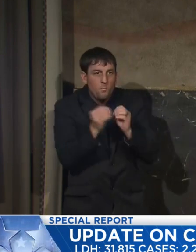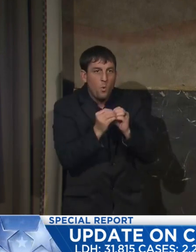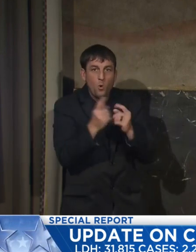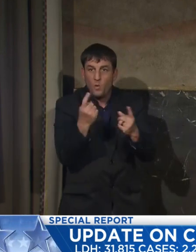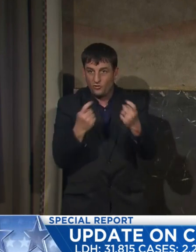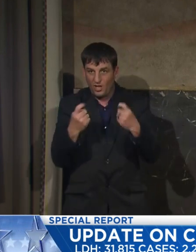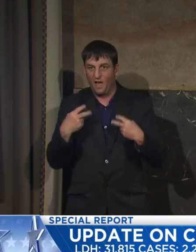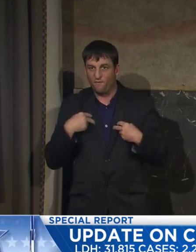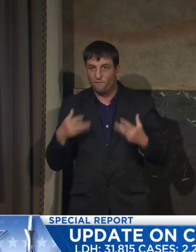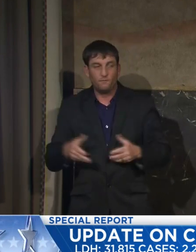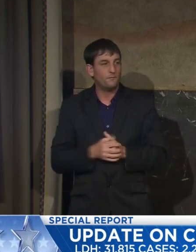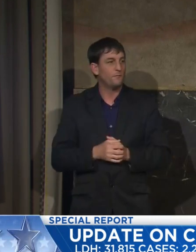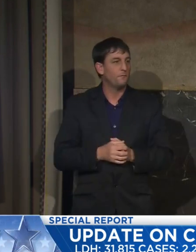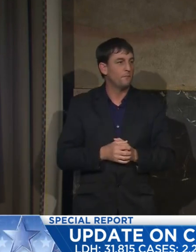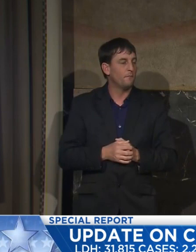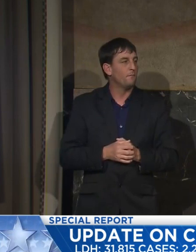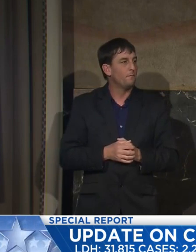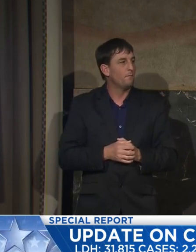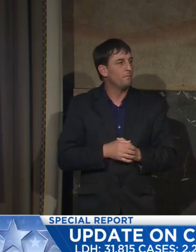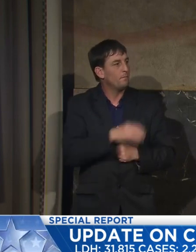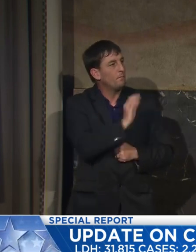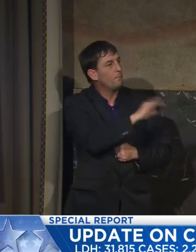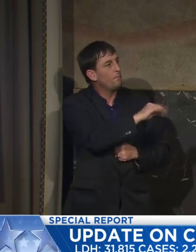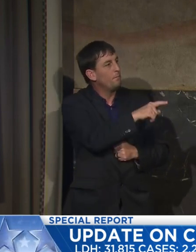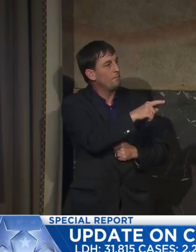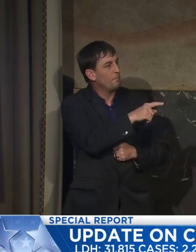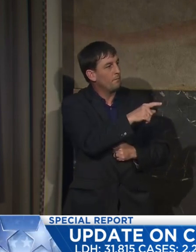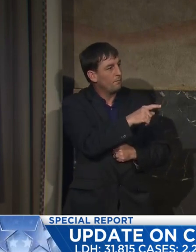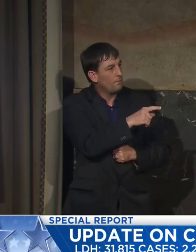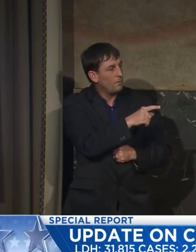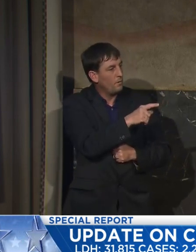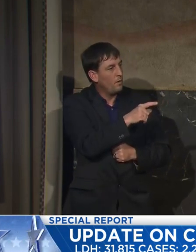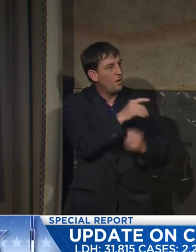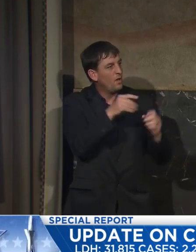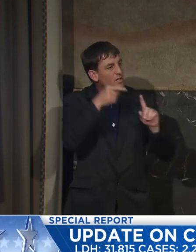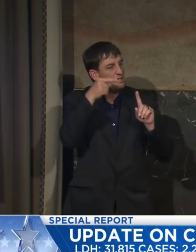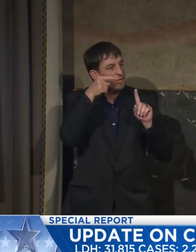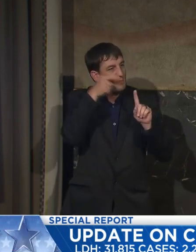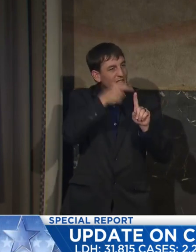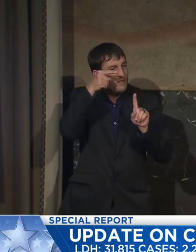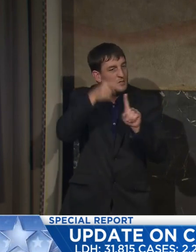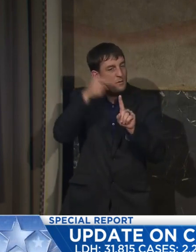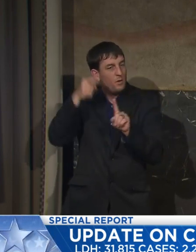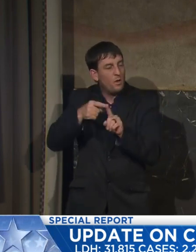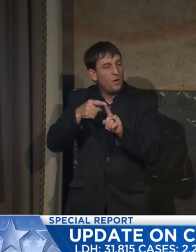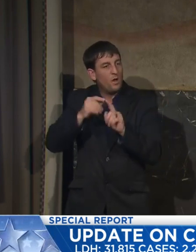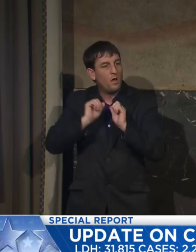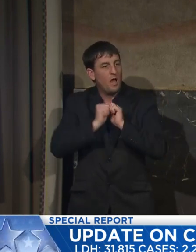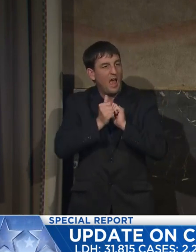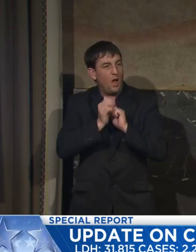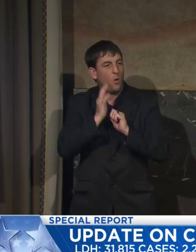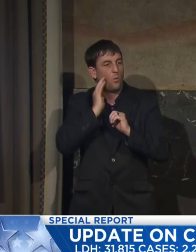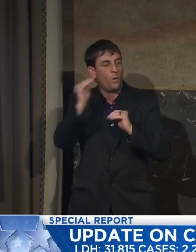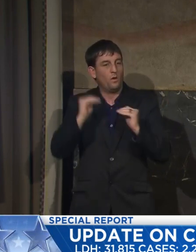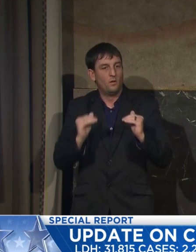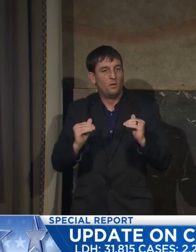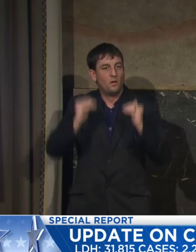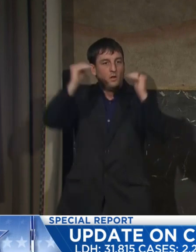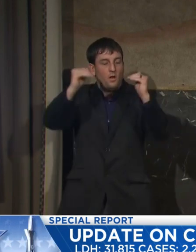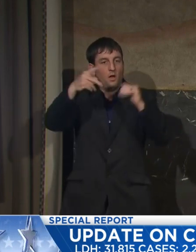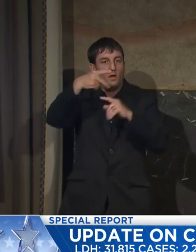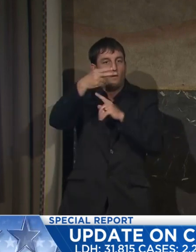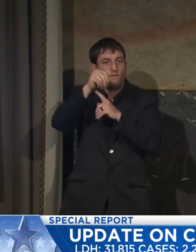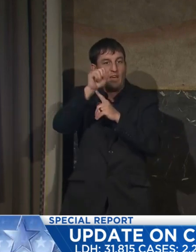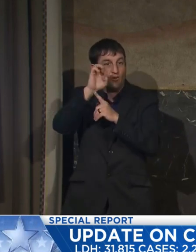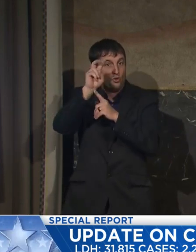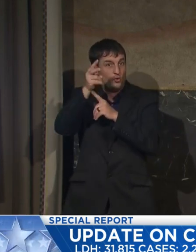questions. Yes, sir. Governor, can you talk more specifically about what criteria we're going to have to meet to enter phase 2 on 5th or